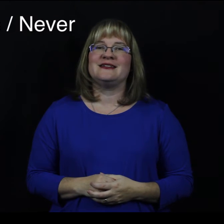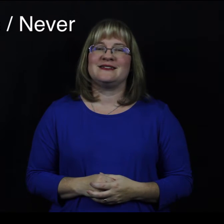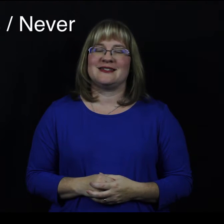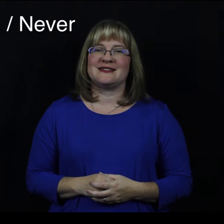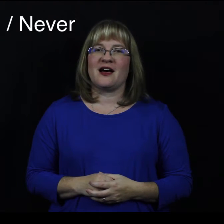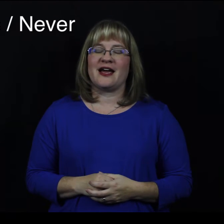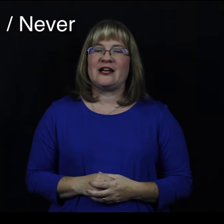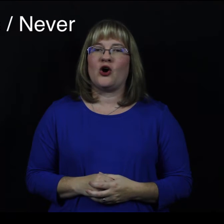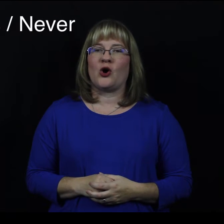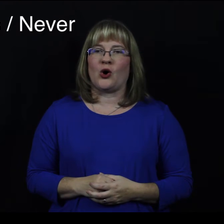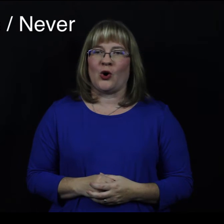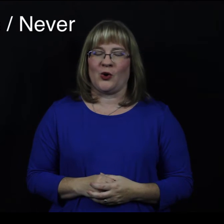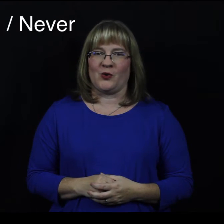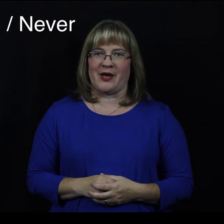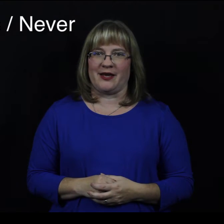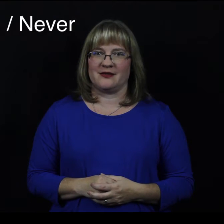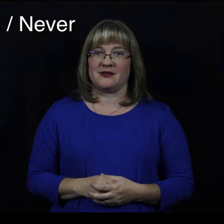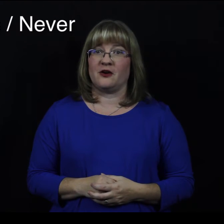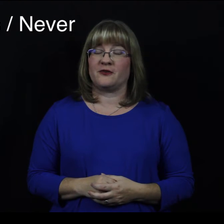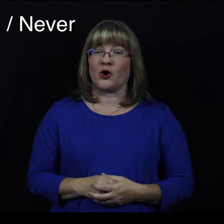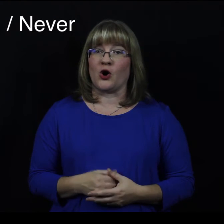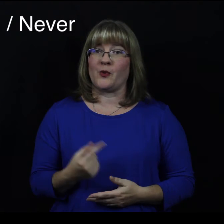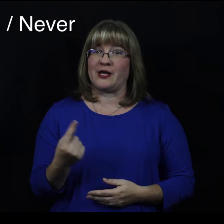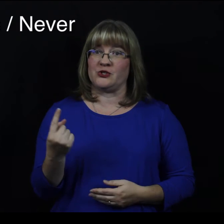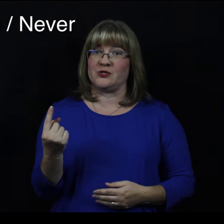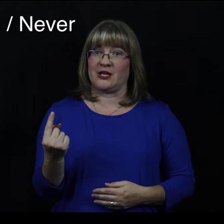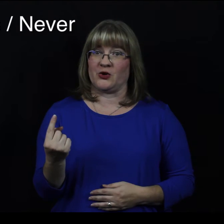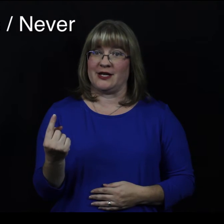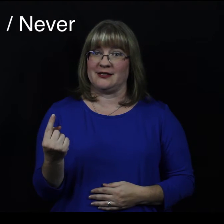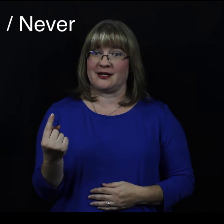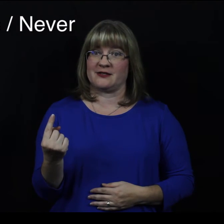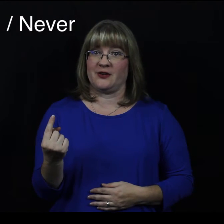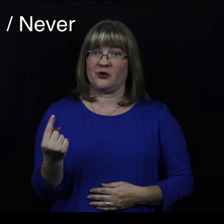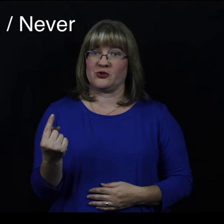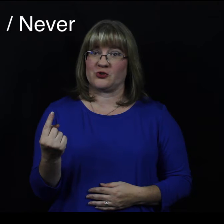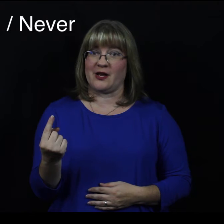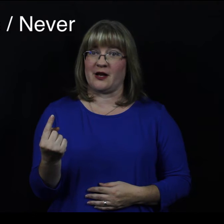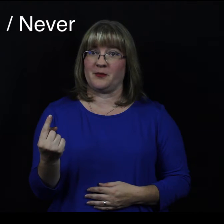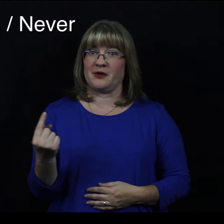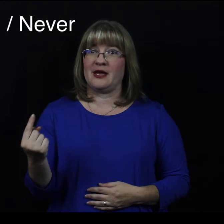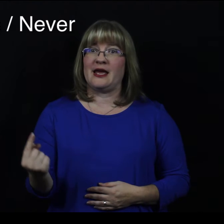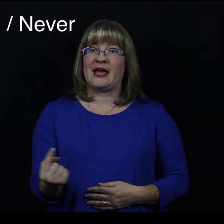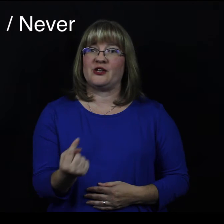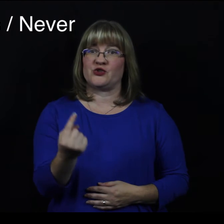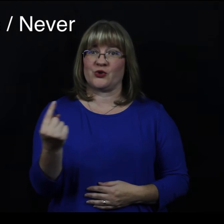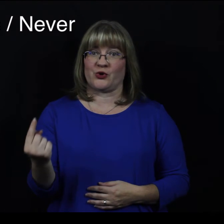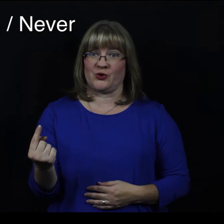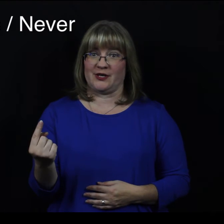To sign, always. For always, you take your index finger straight up and circle it.